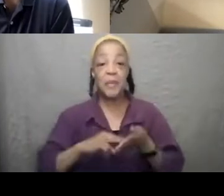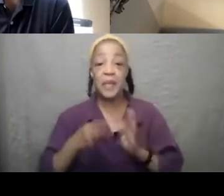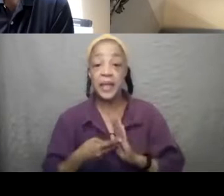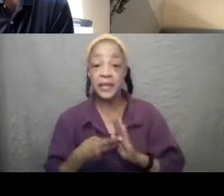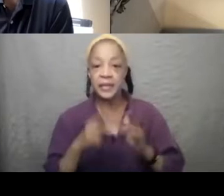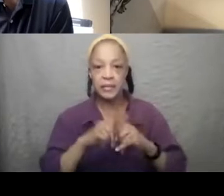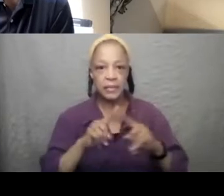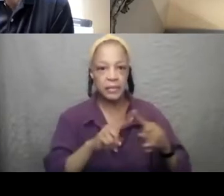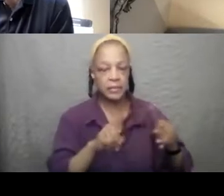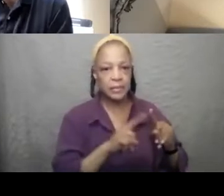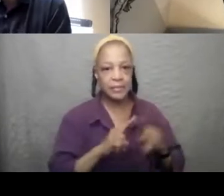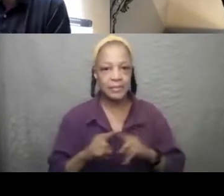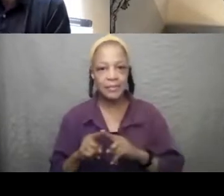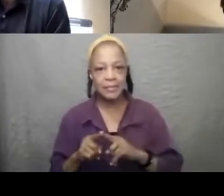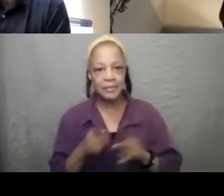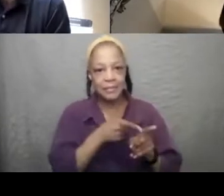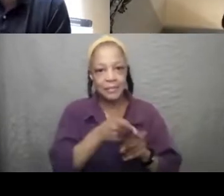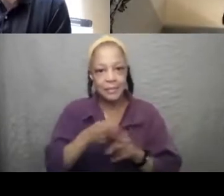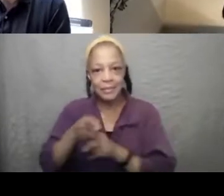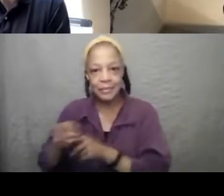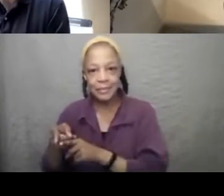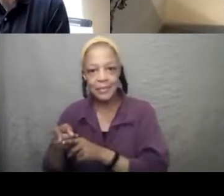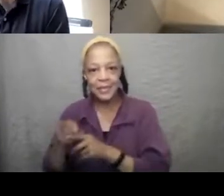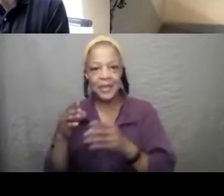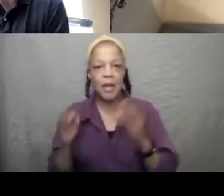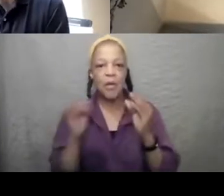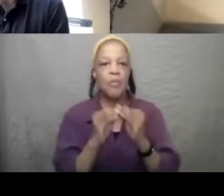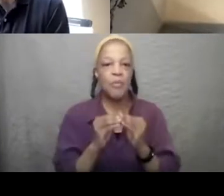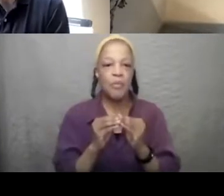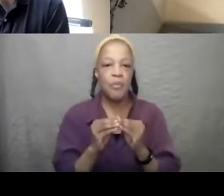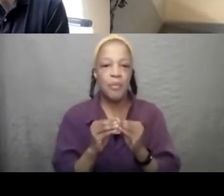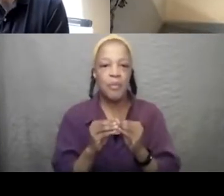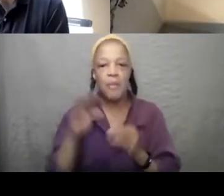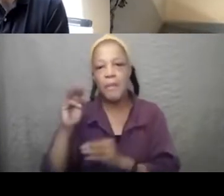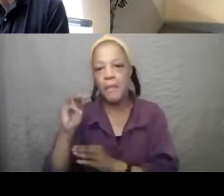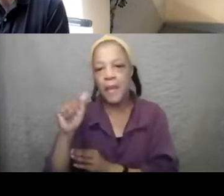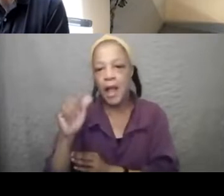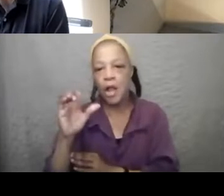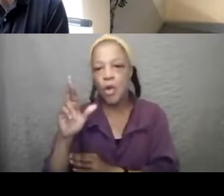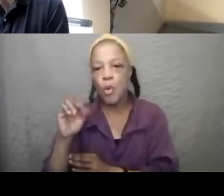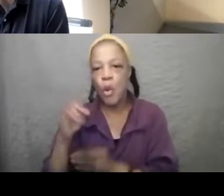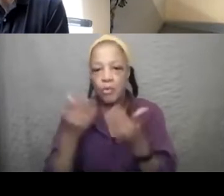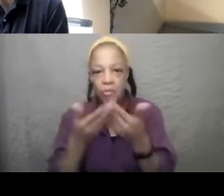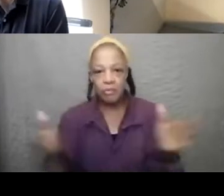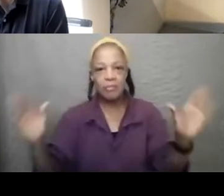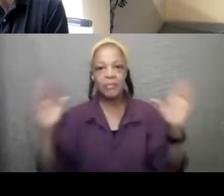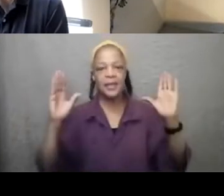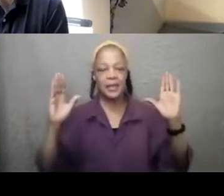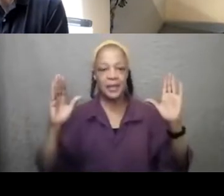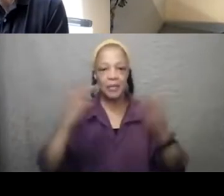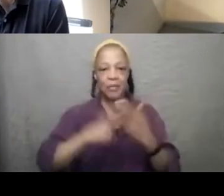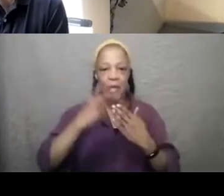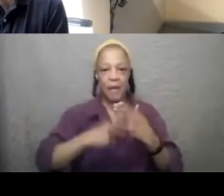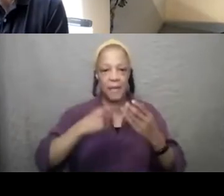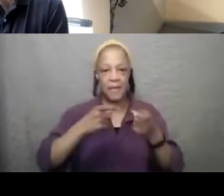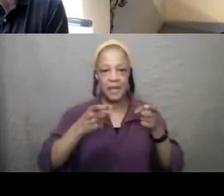different things. At this point, it's probably closer to more macro program development and management, which